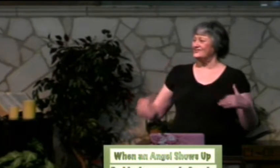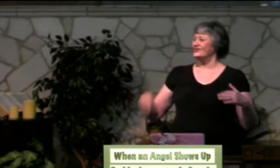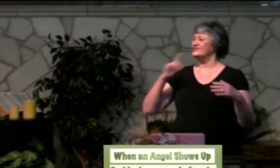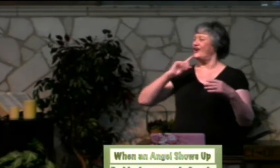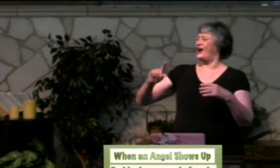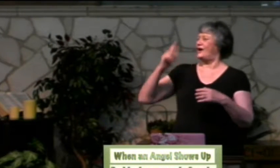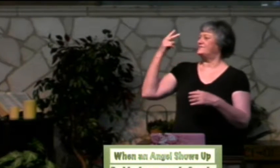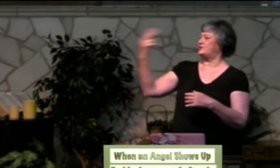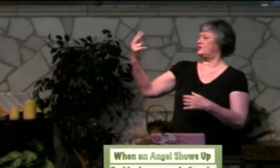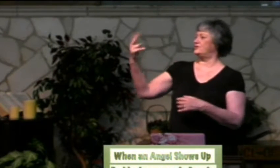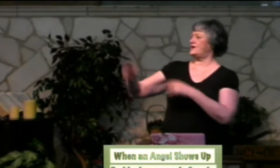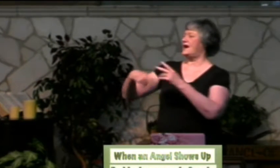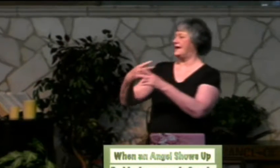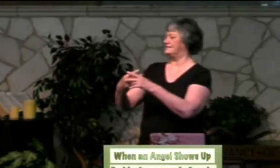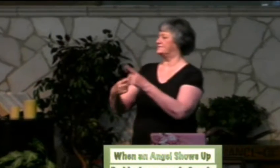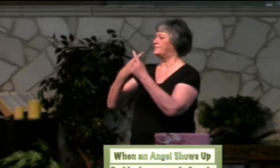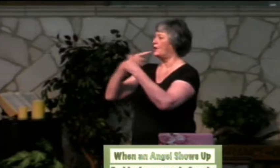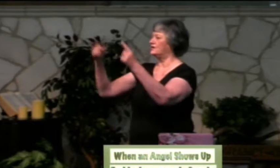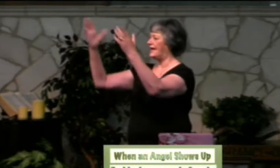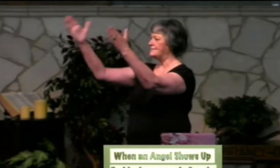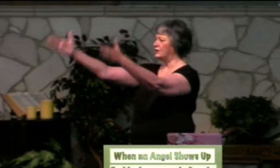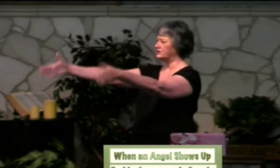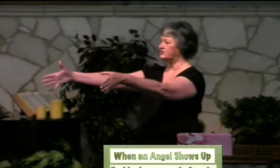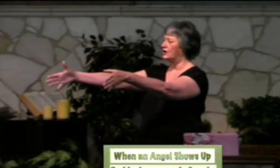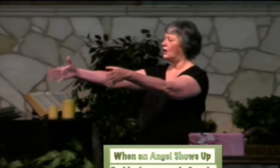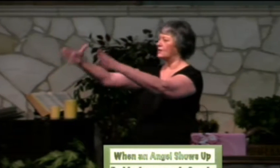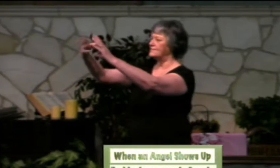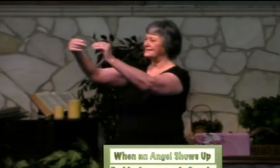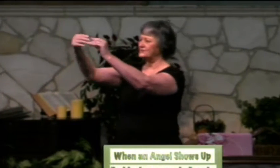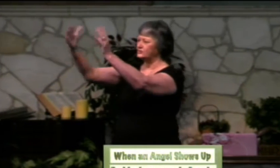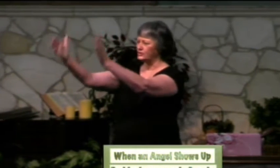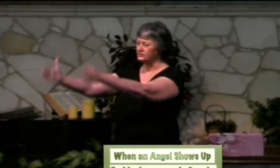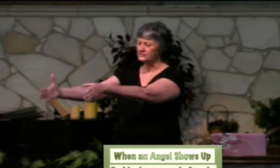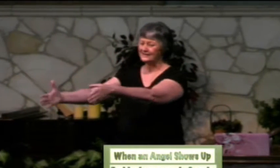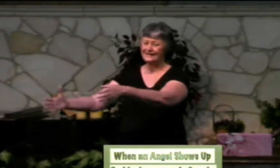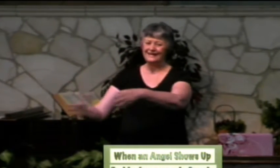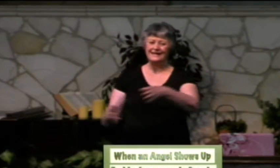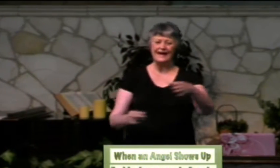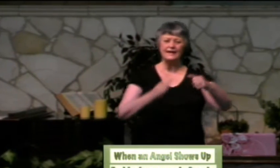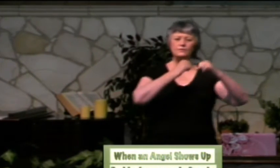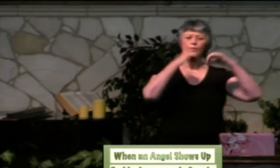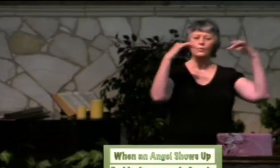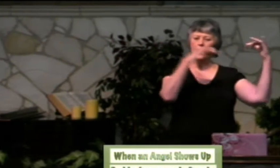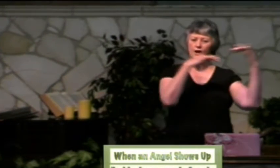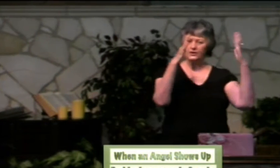Angels are of two kinds, proclaimers or messengers and warriors.